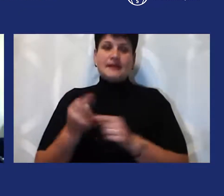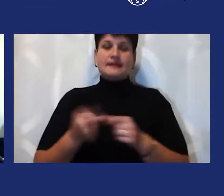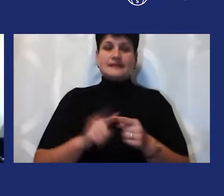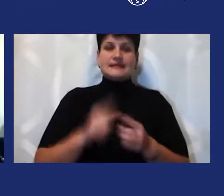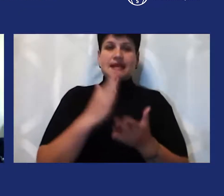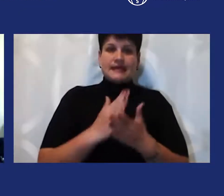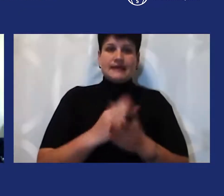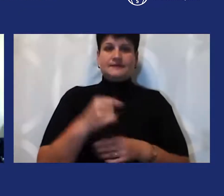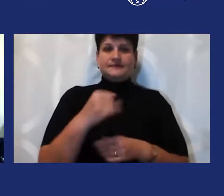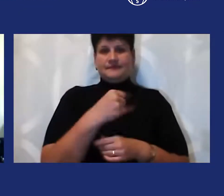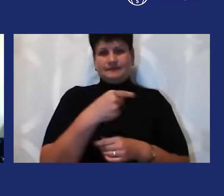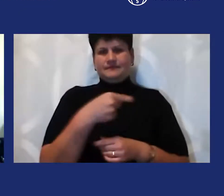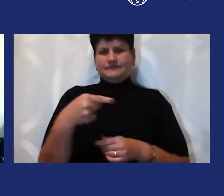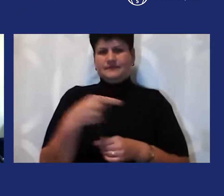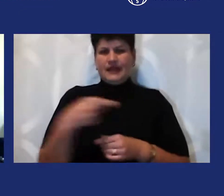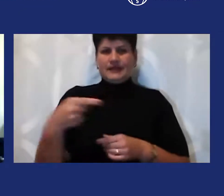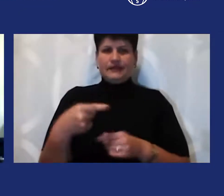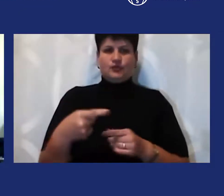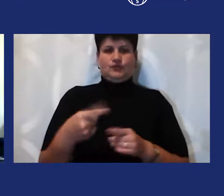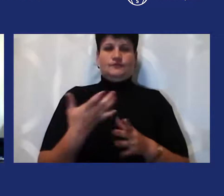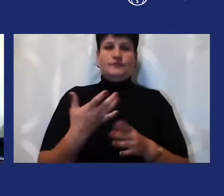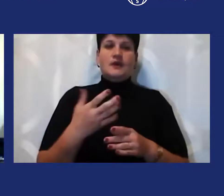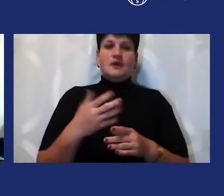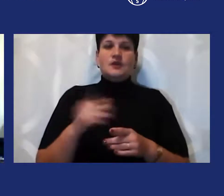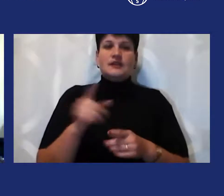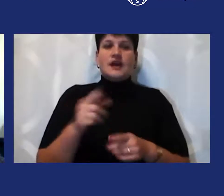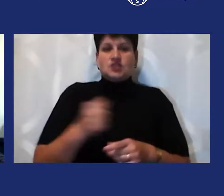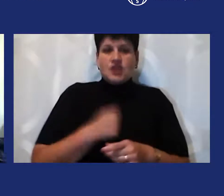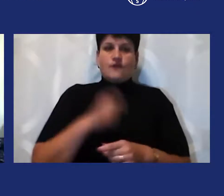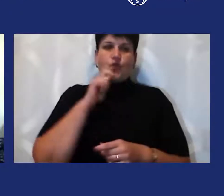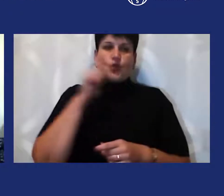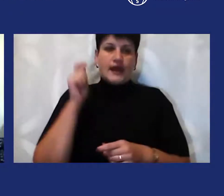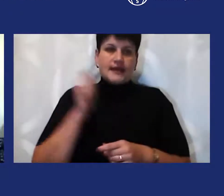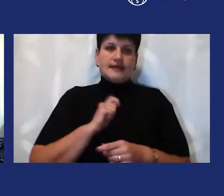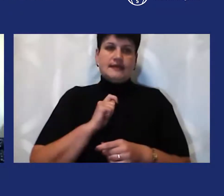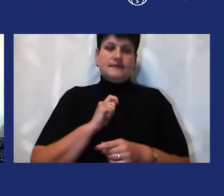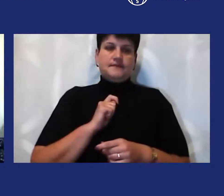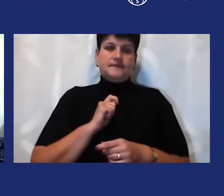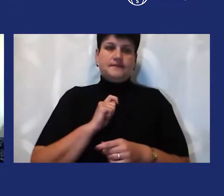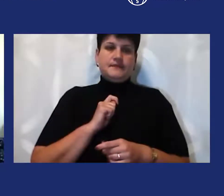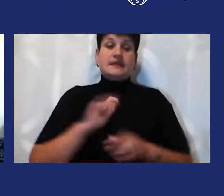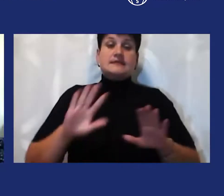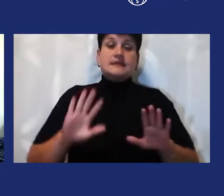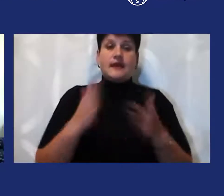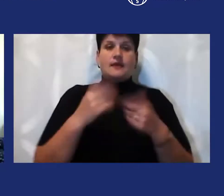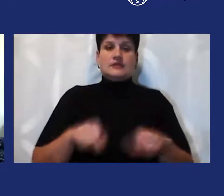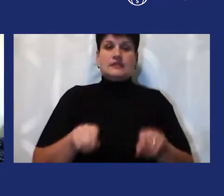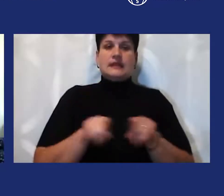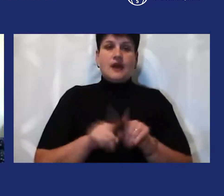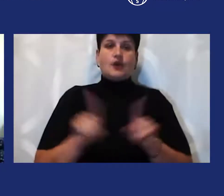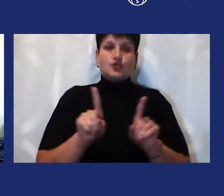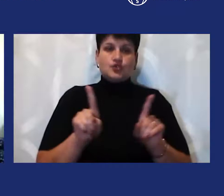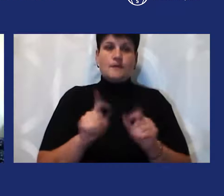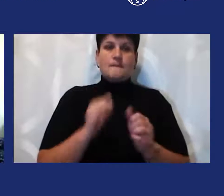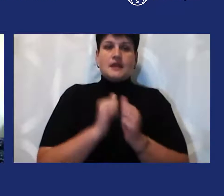extended in the latest elections. As a negative trend, we